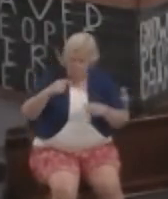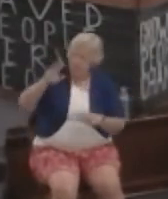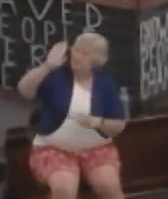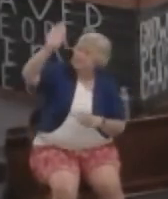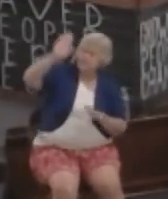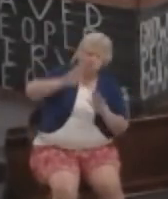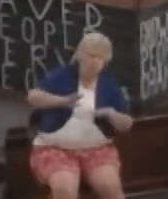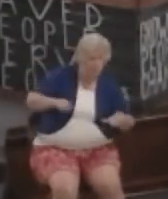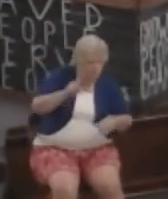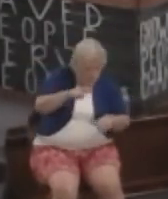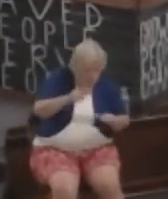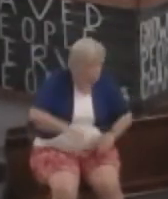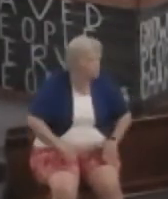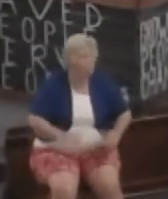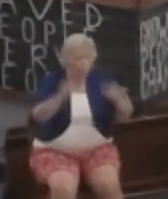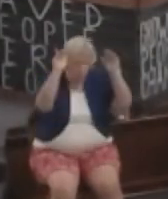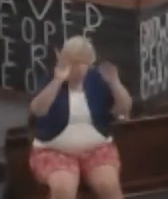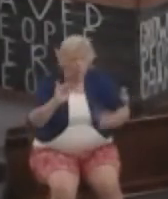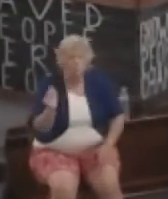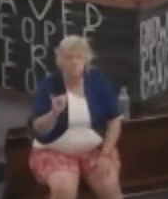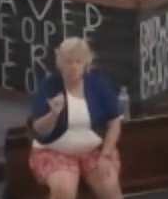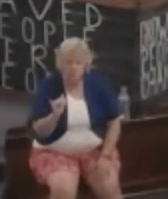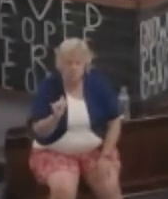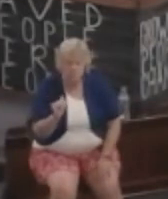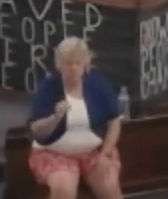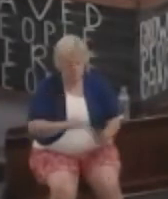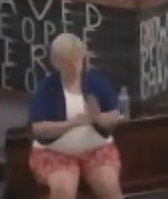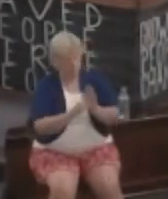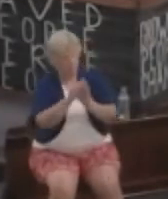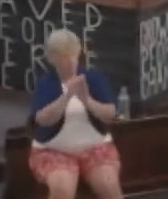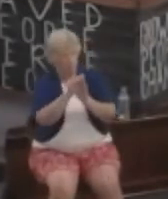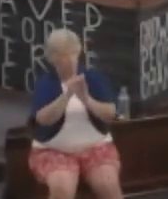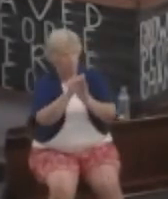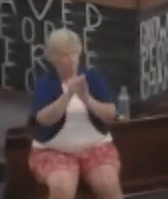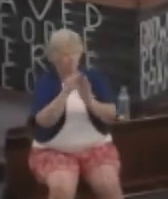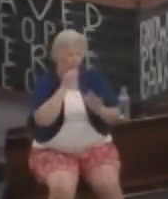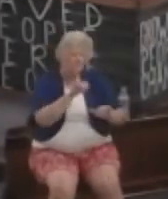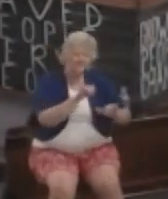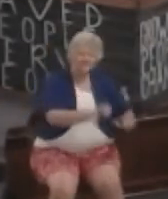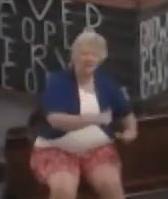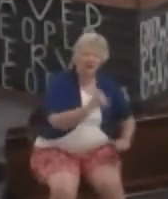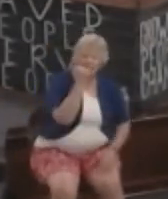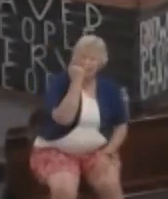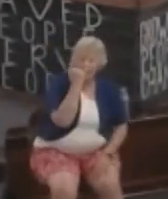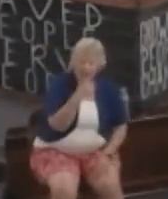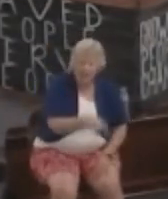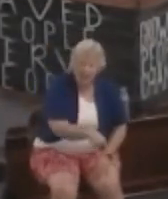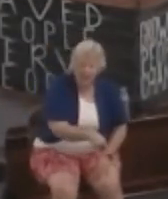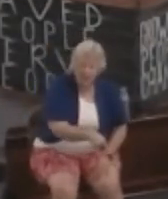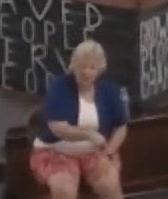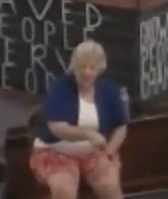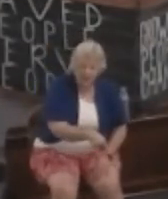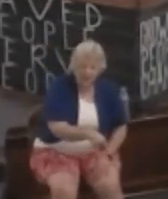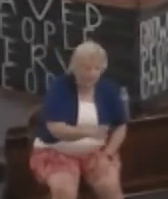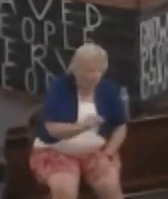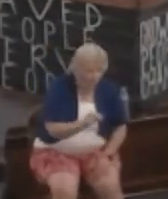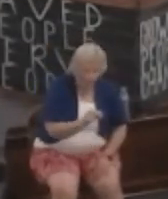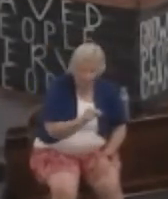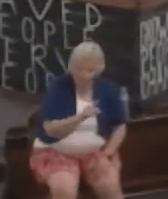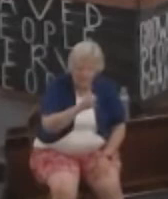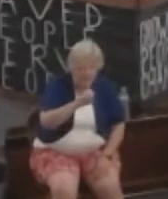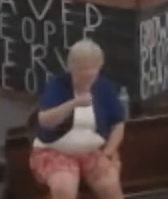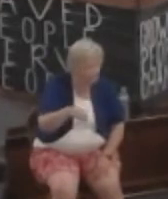God. We are called to maturity, not to stay as an infant. Ephesians 4,